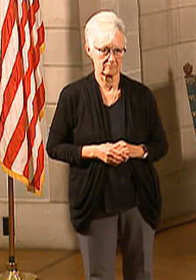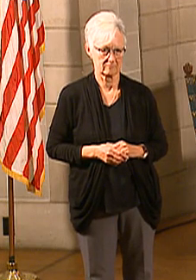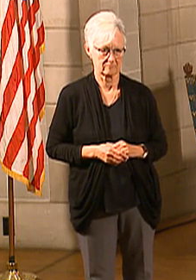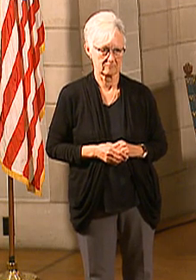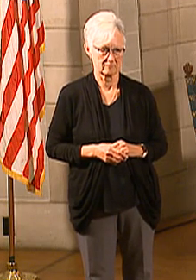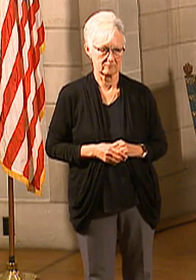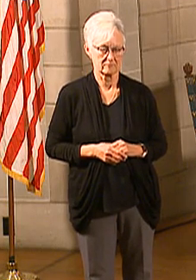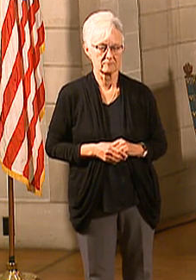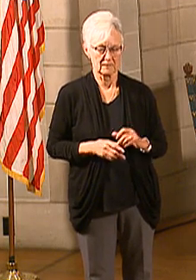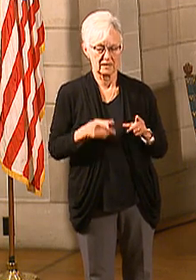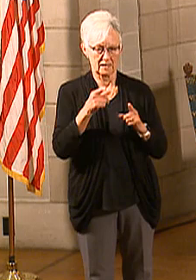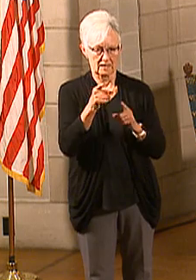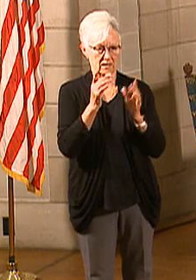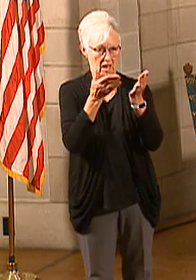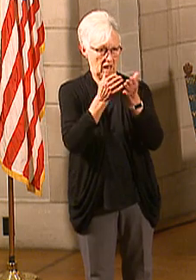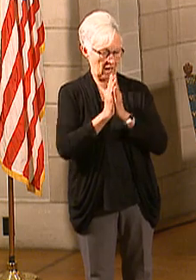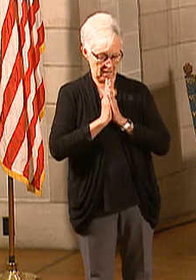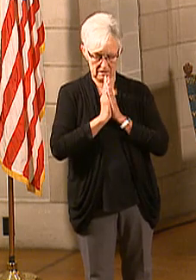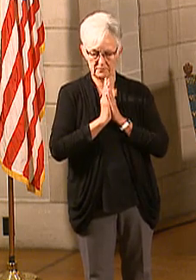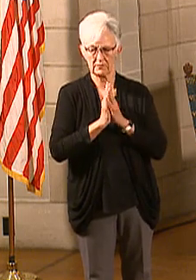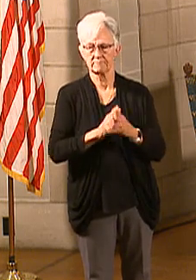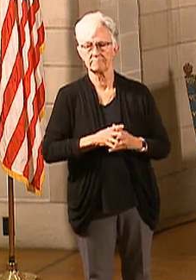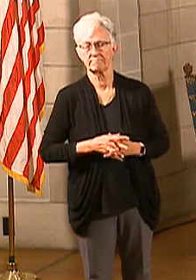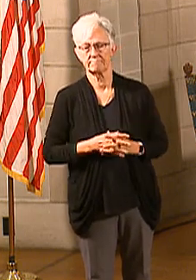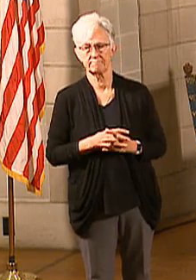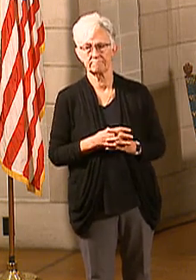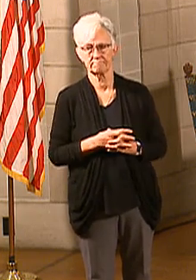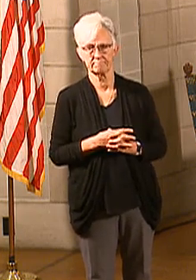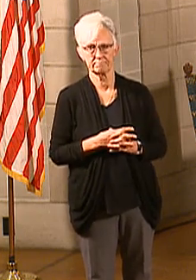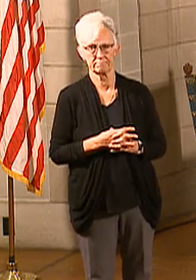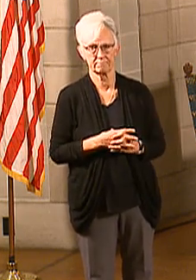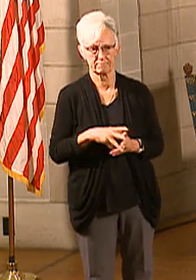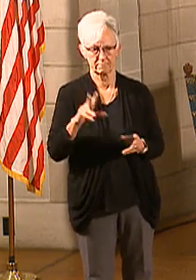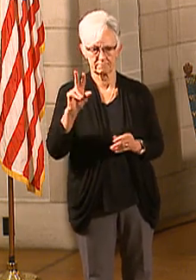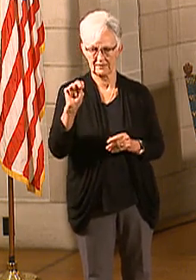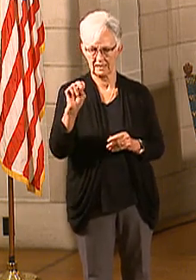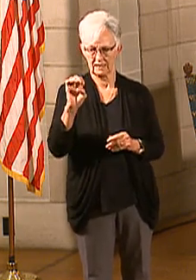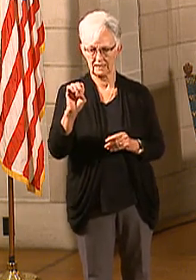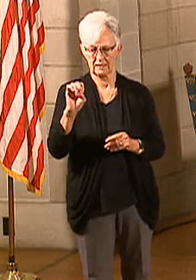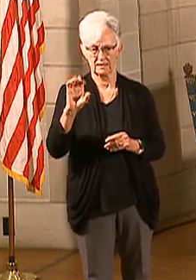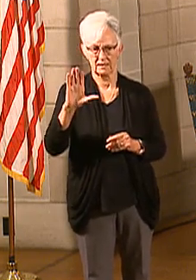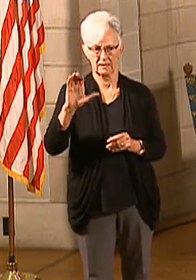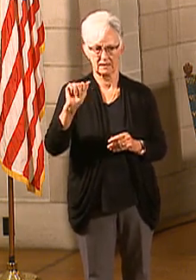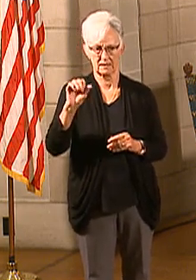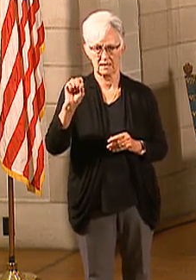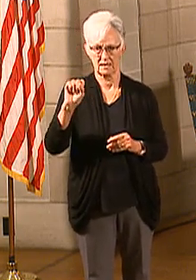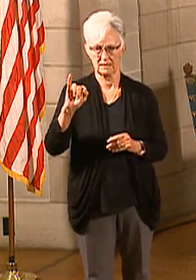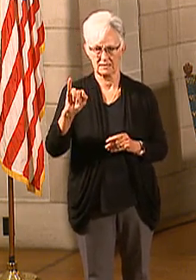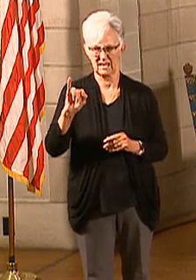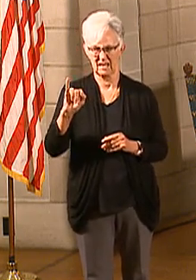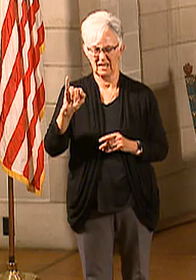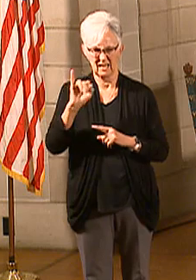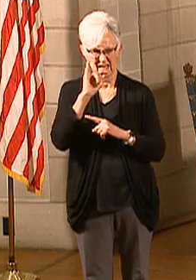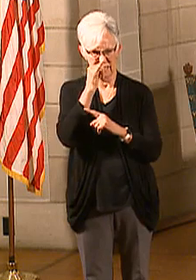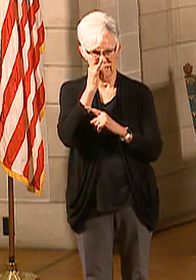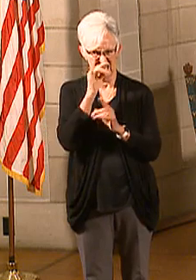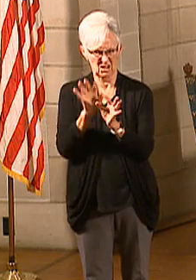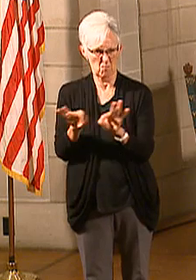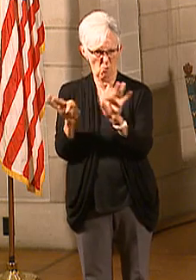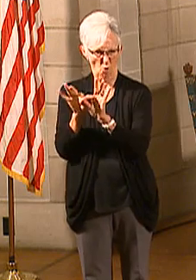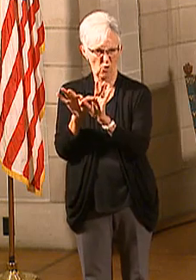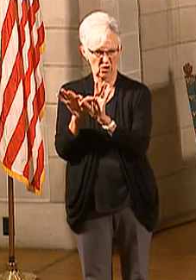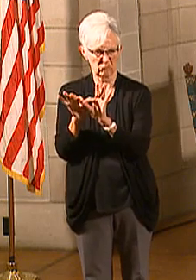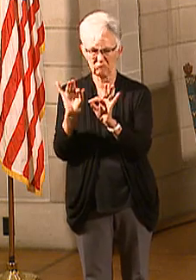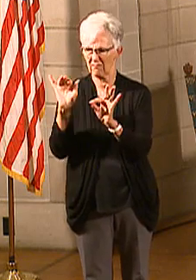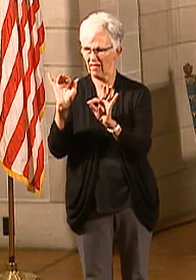welfare system. Yeah, so Martha asked, the NE Casey's Kids Count book applies to all children in Nebraska, not just